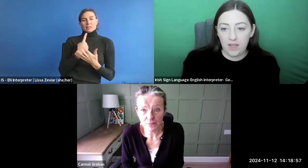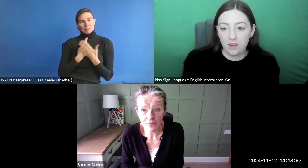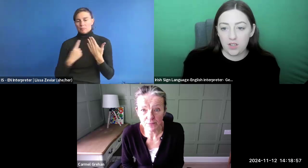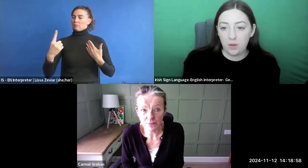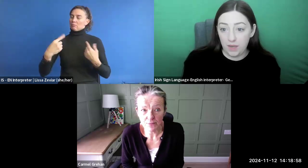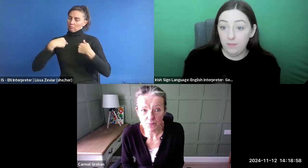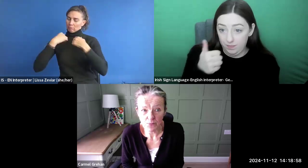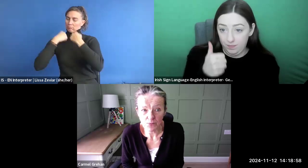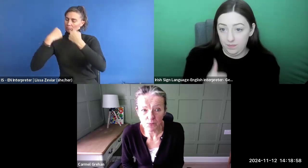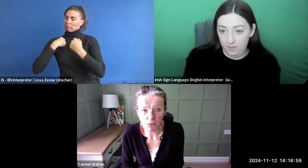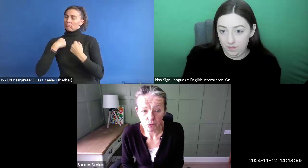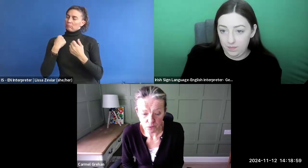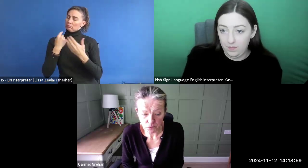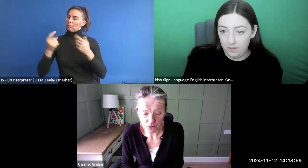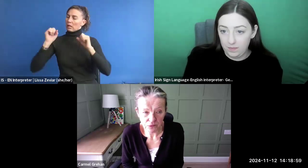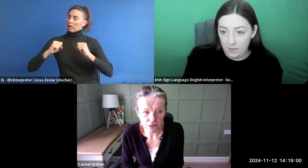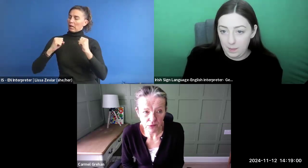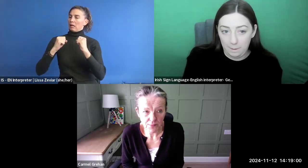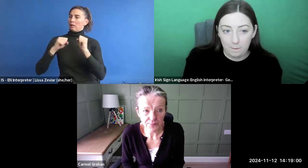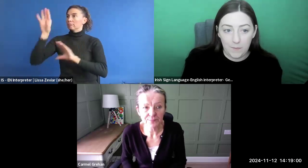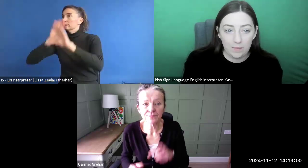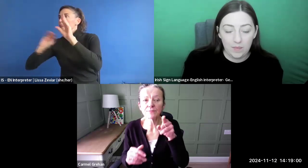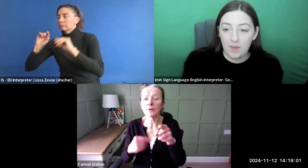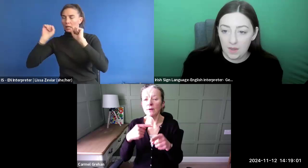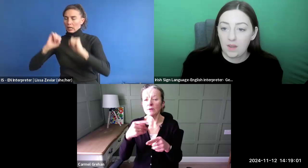and have that autonomy.